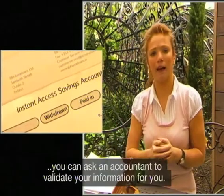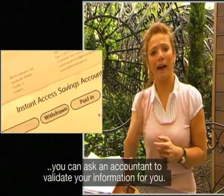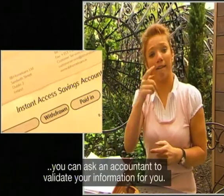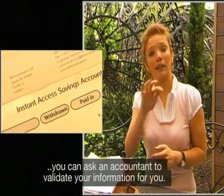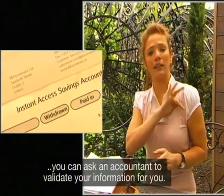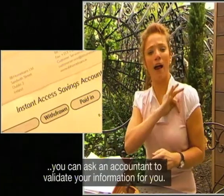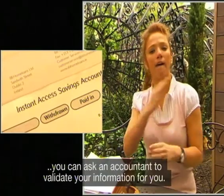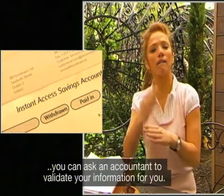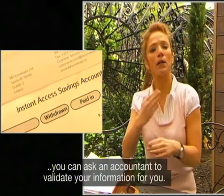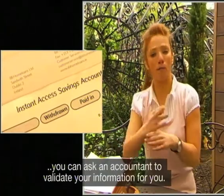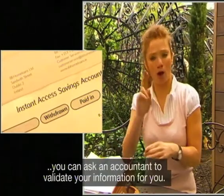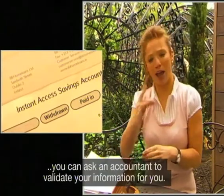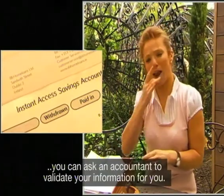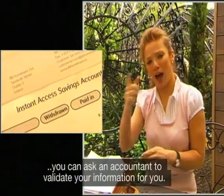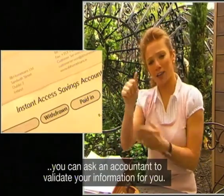to validate your information for you.